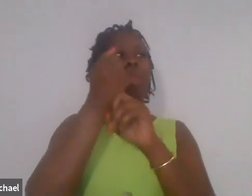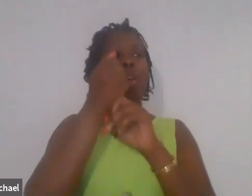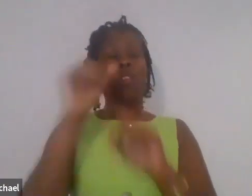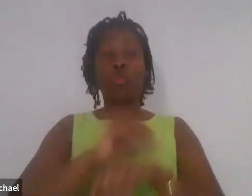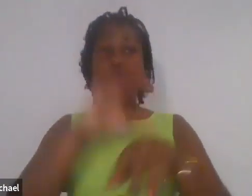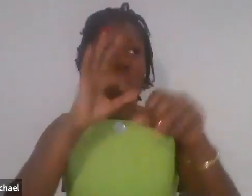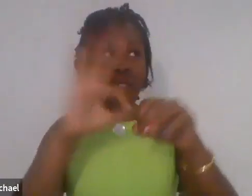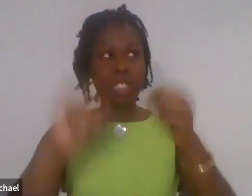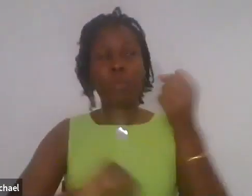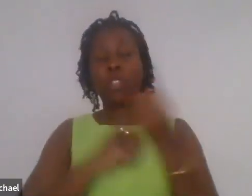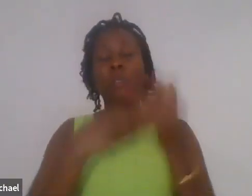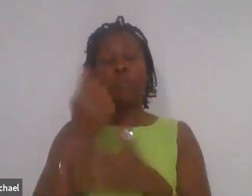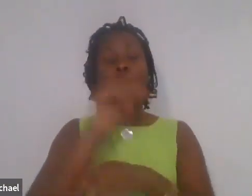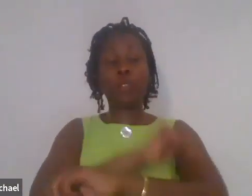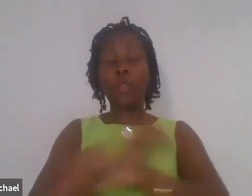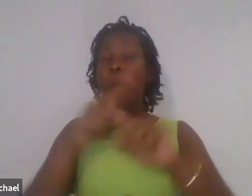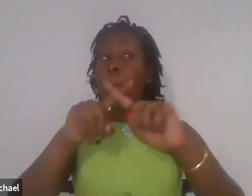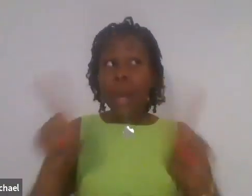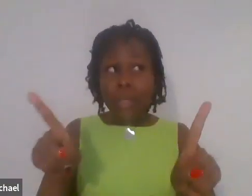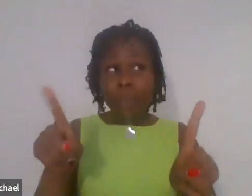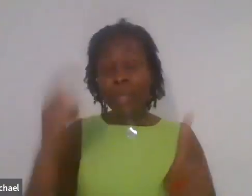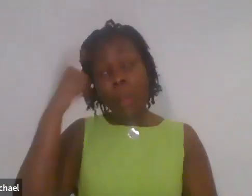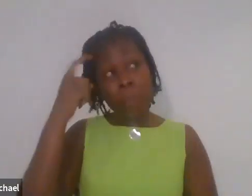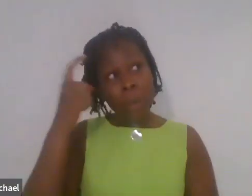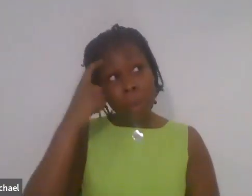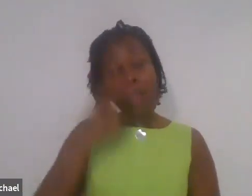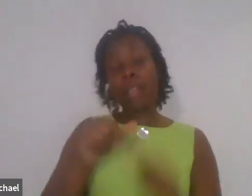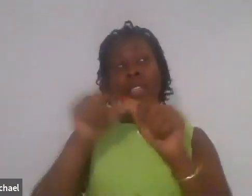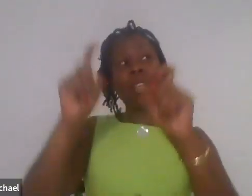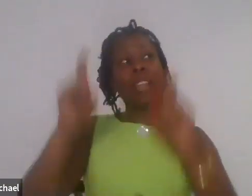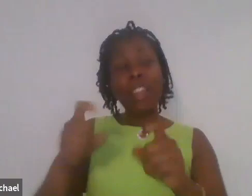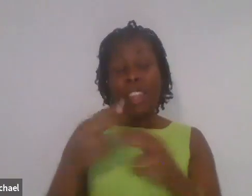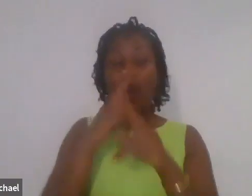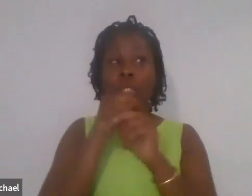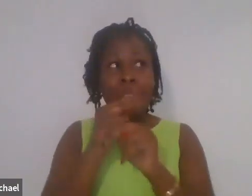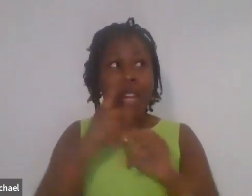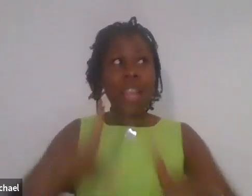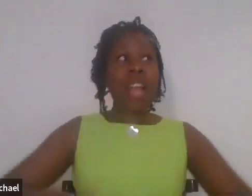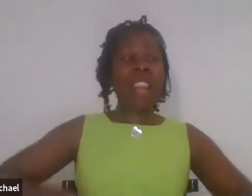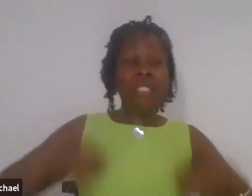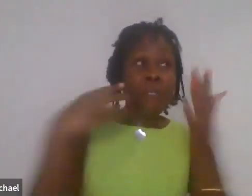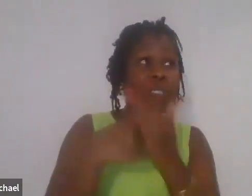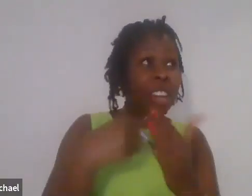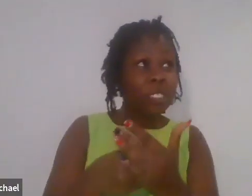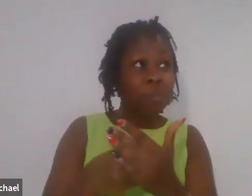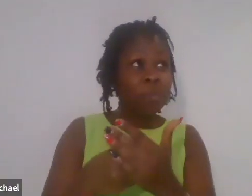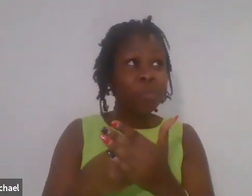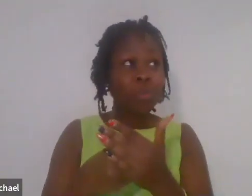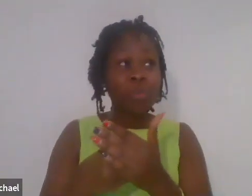Thank God I got that. So I was supported for my education. But still, I needed a hostel,